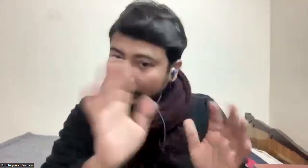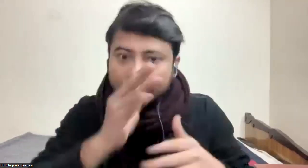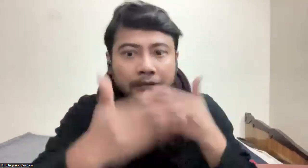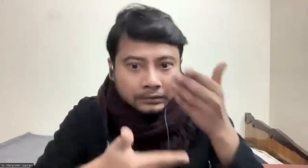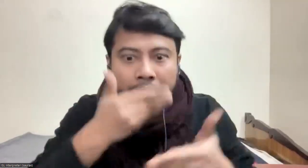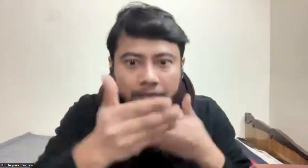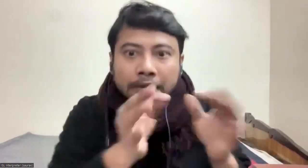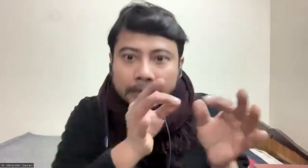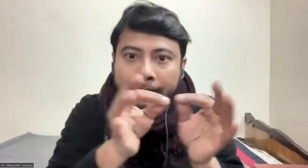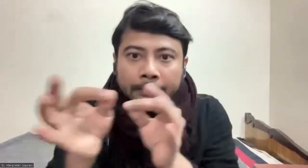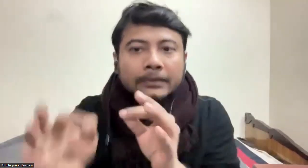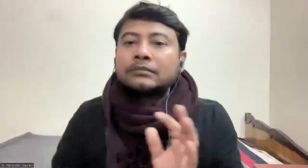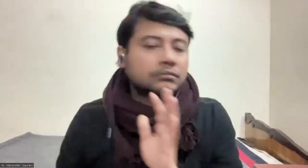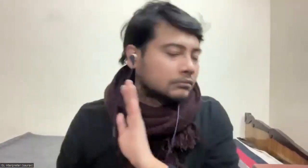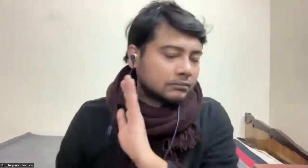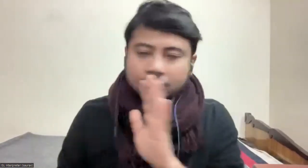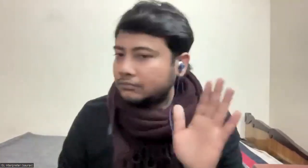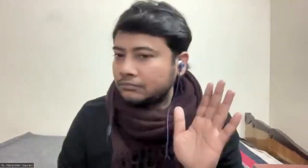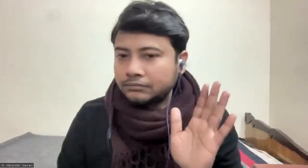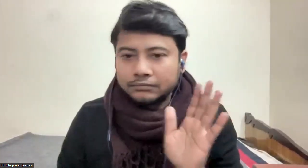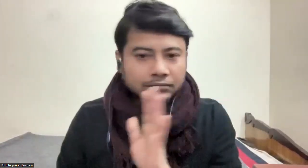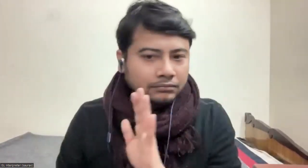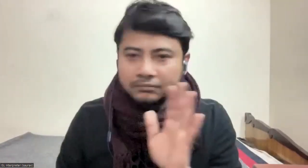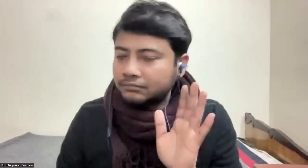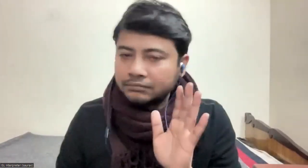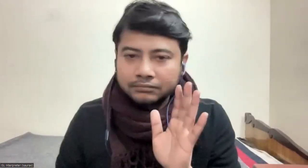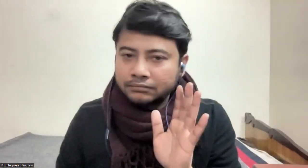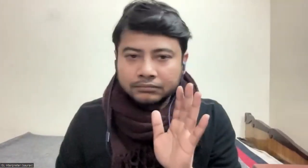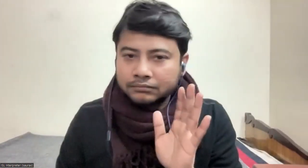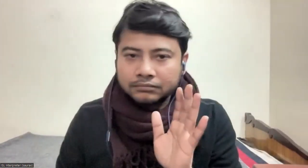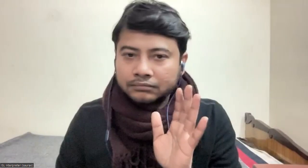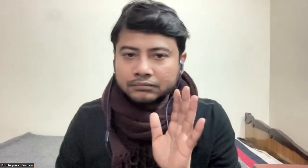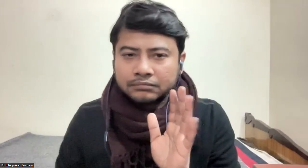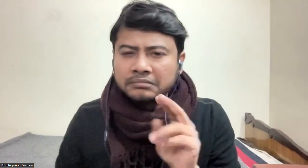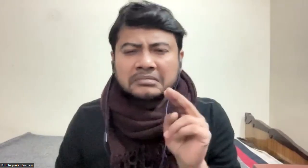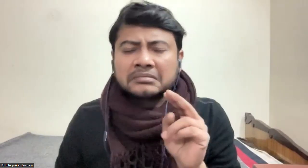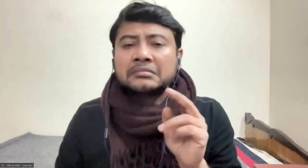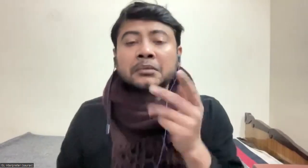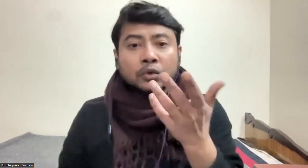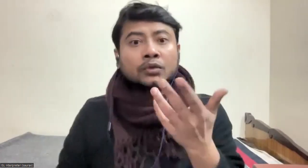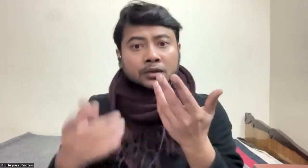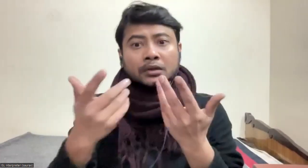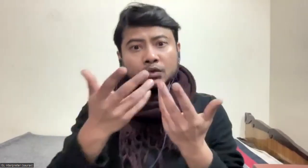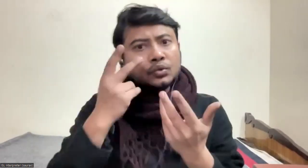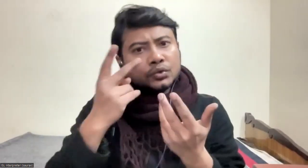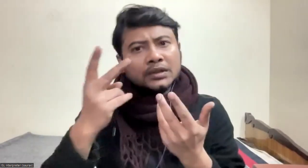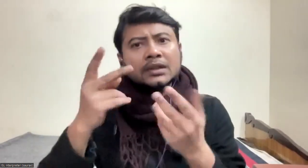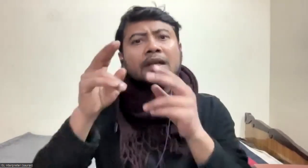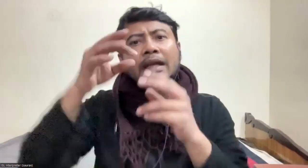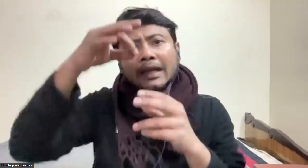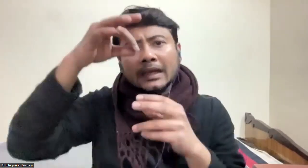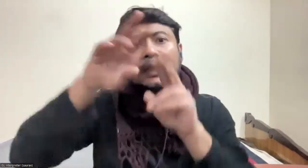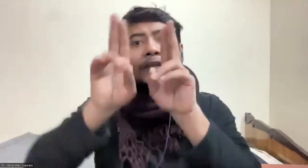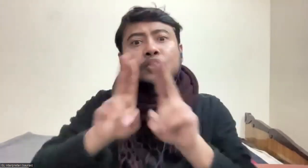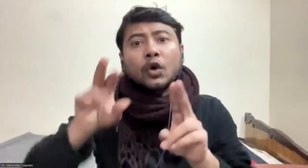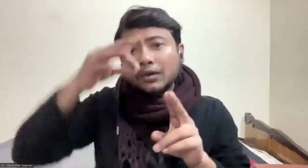So when you go out and like how many times you would have seen that ISKCON devotees are dancing and chanting on the